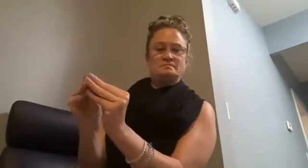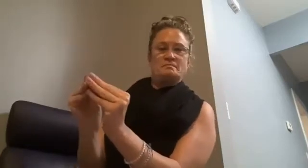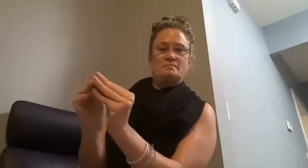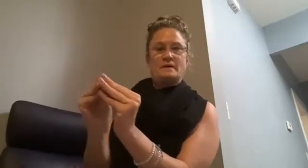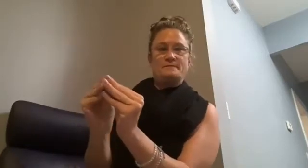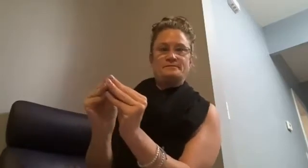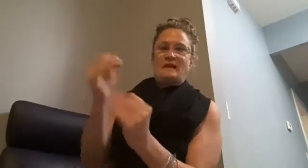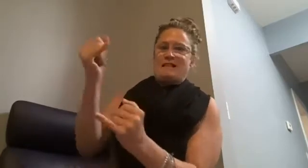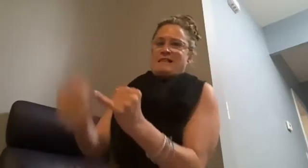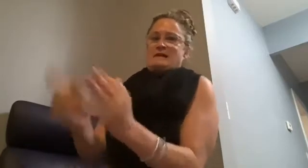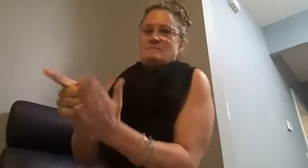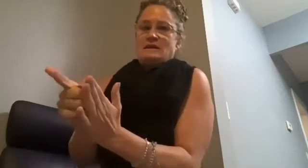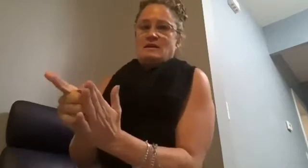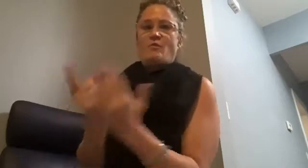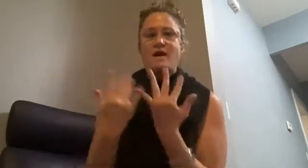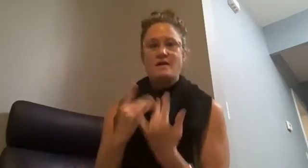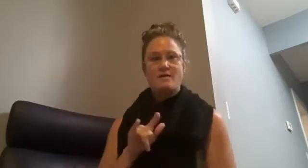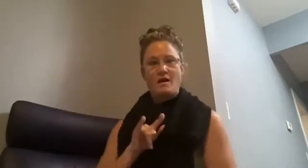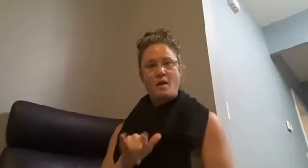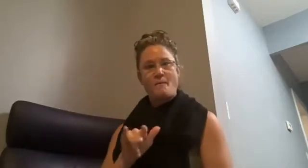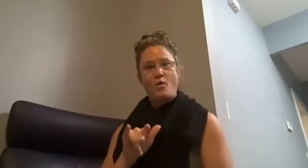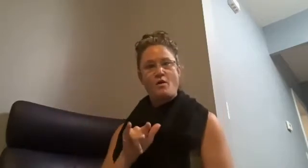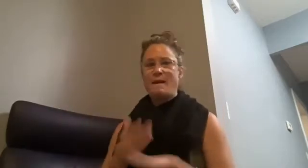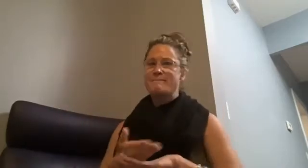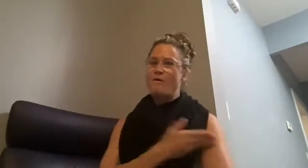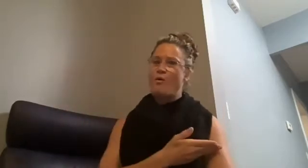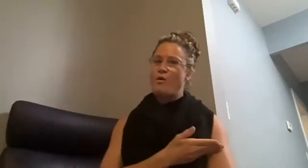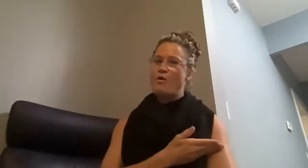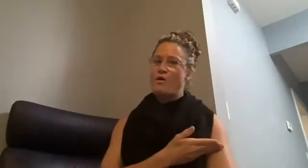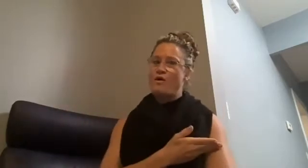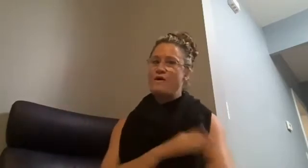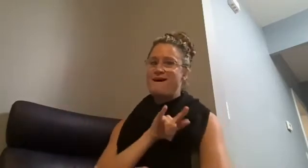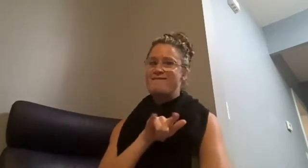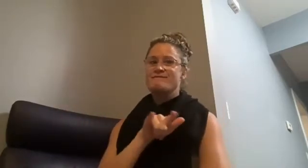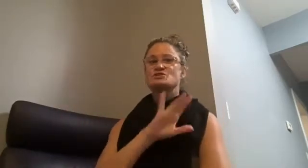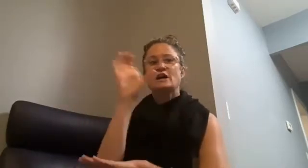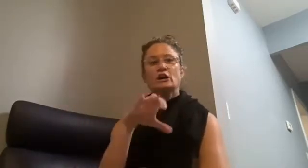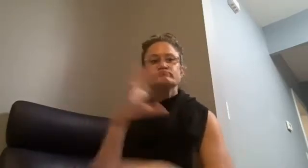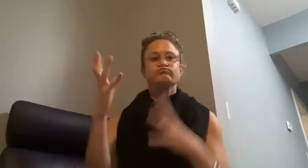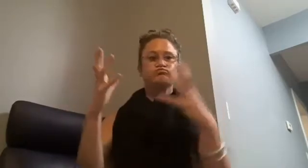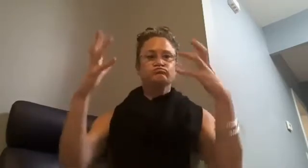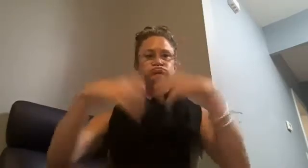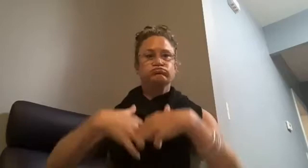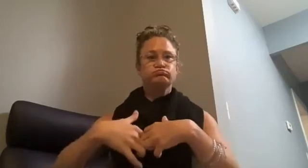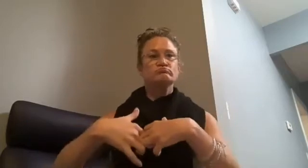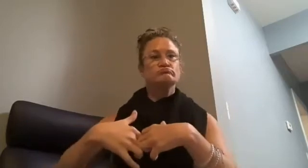last minute waiting to go to the airport. And literally right before I left, like word came in that Chicago had shut down, and like you literally could not fly